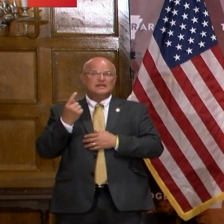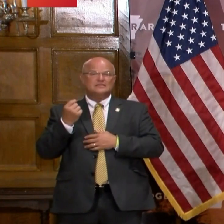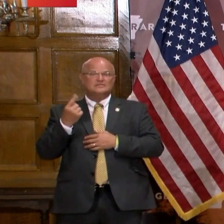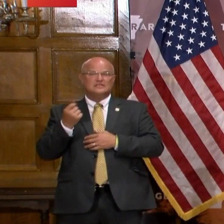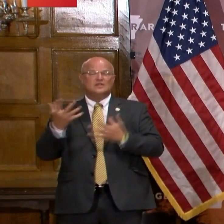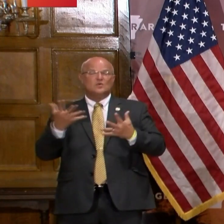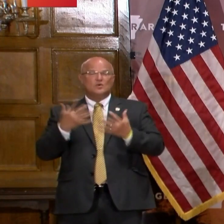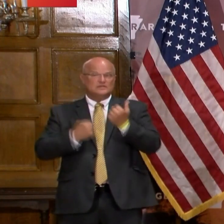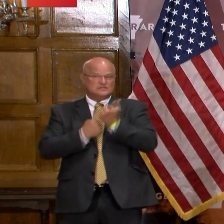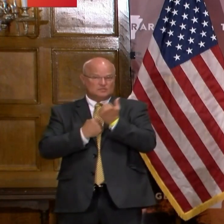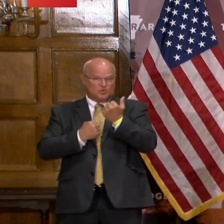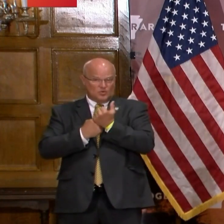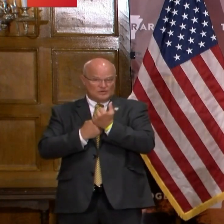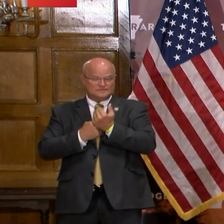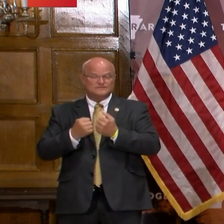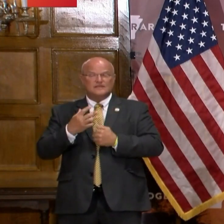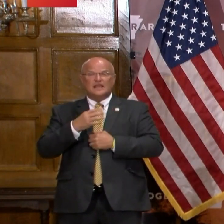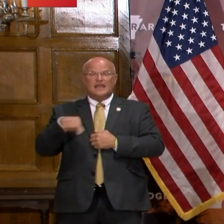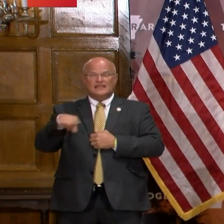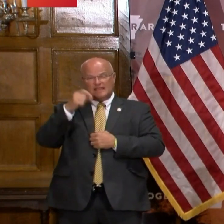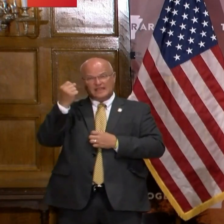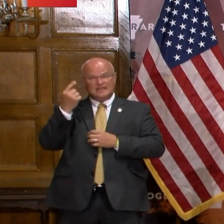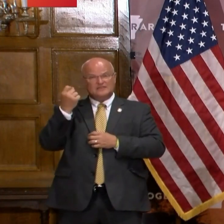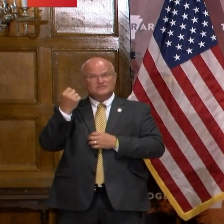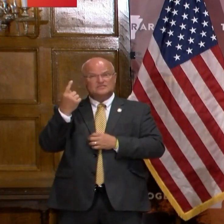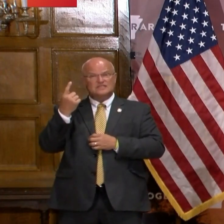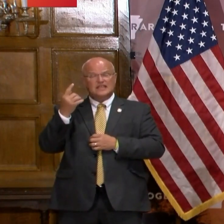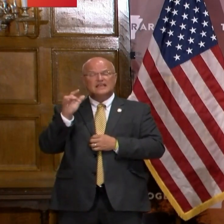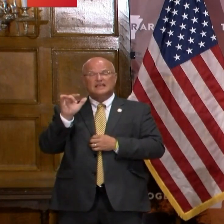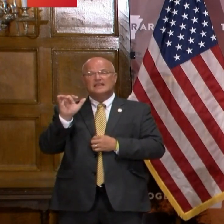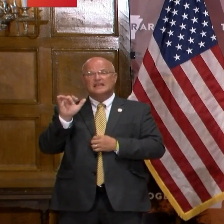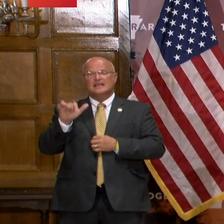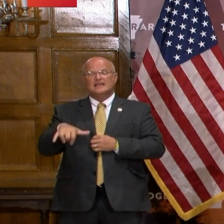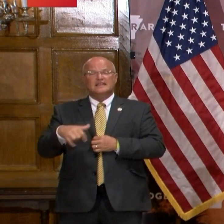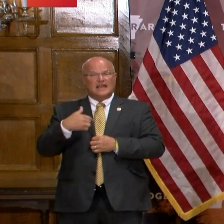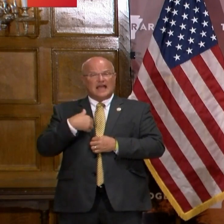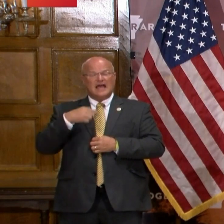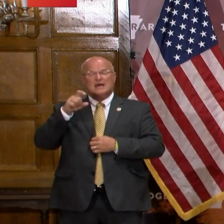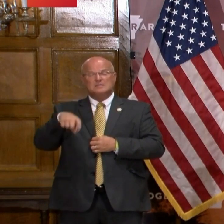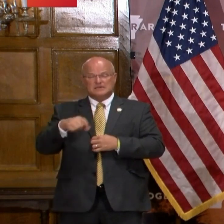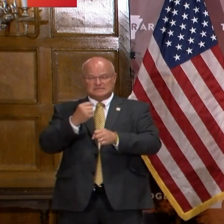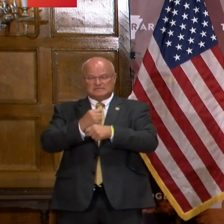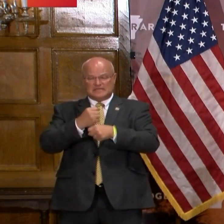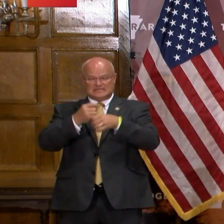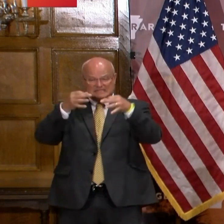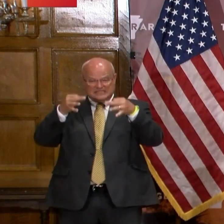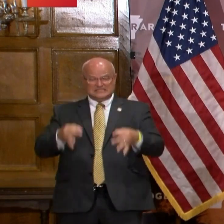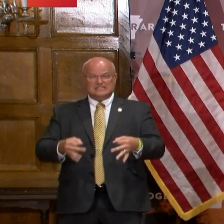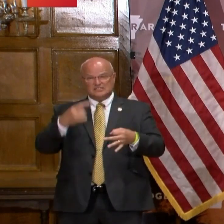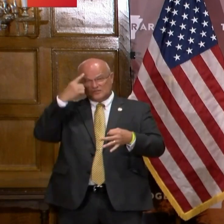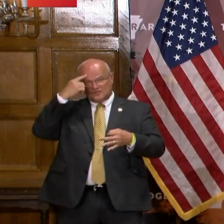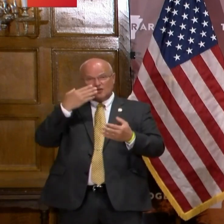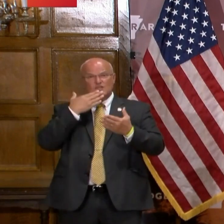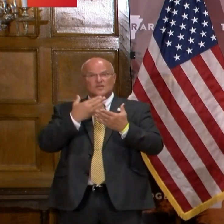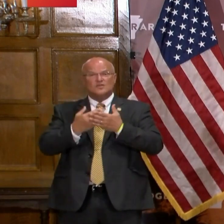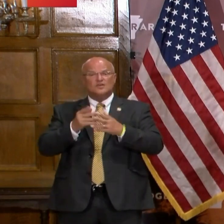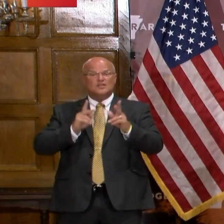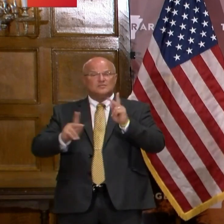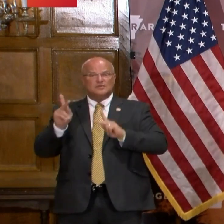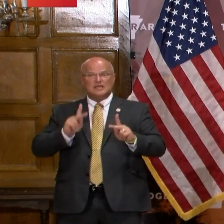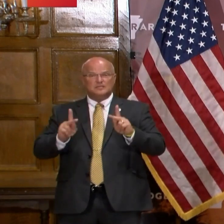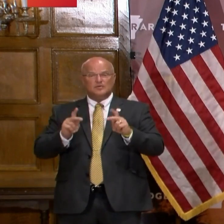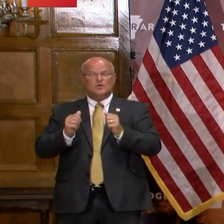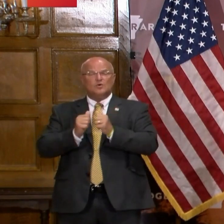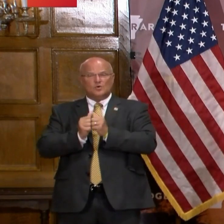understand and want to support, and they understand that I have to make those decisions for the good of the public health with